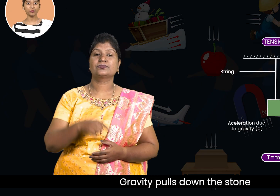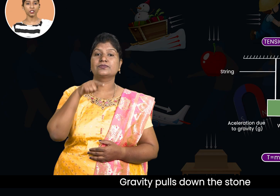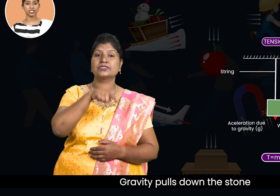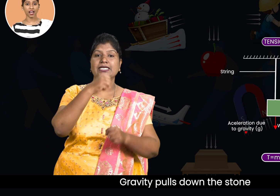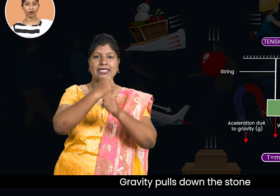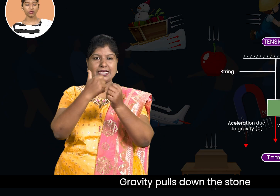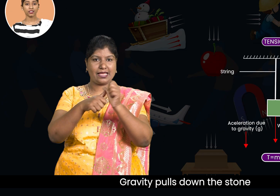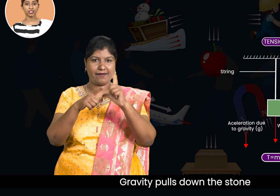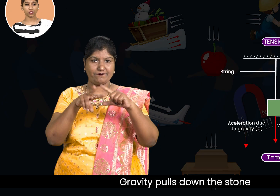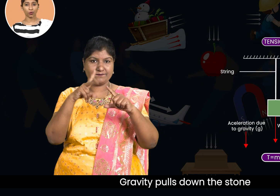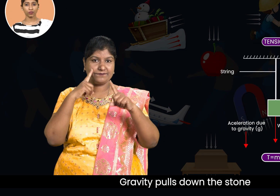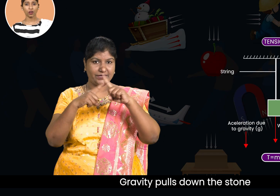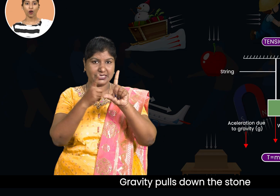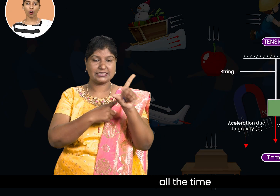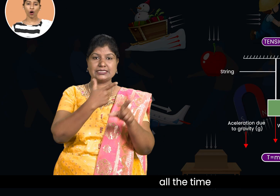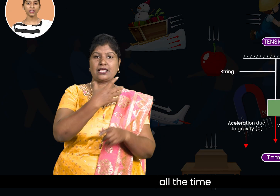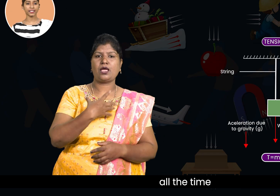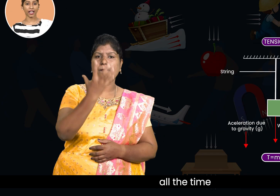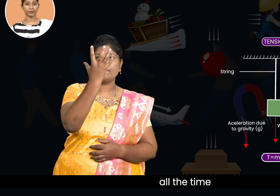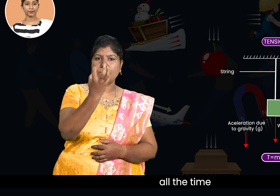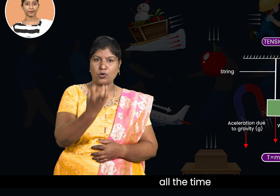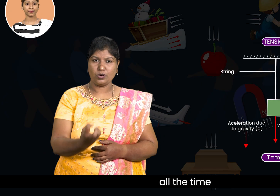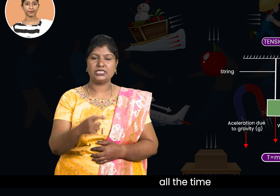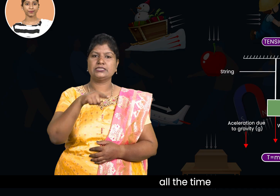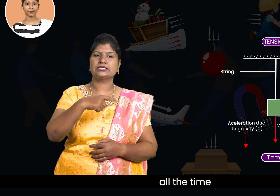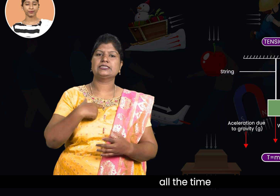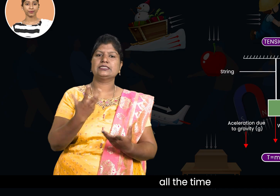Gravity pulls down the stone all the time.